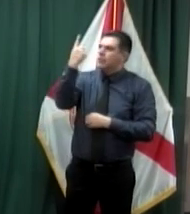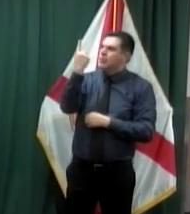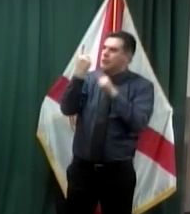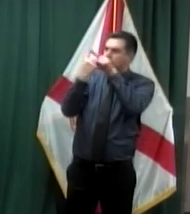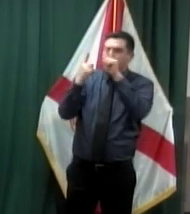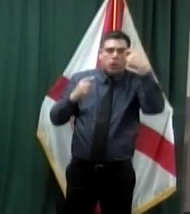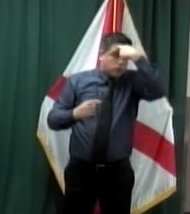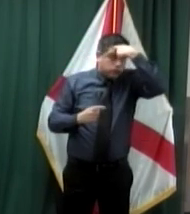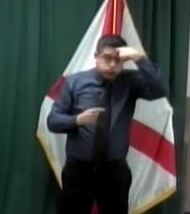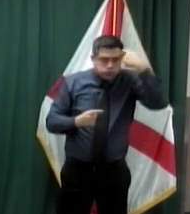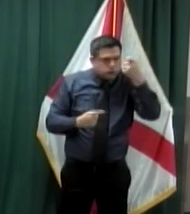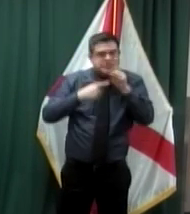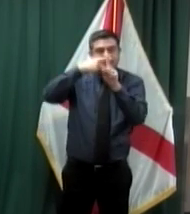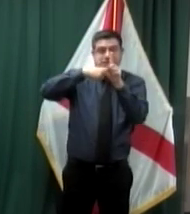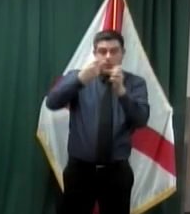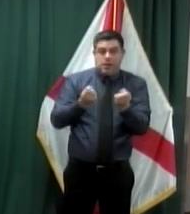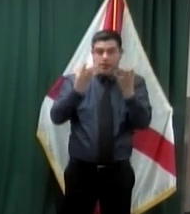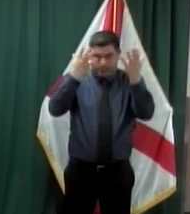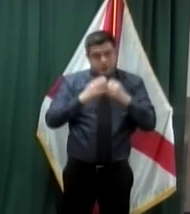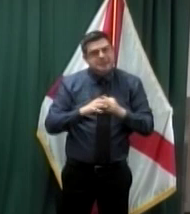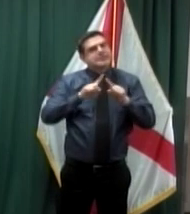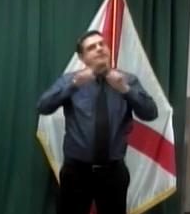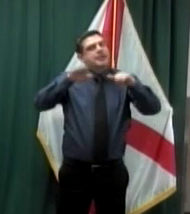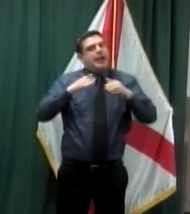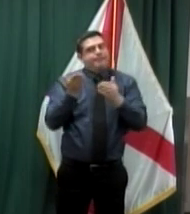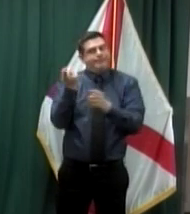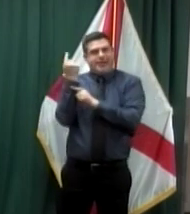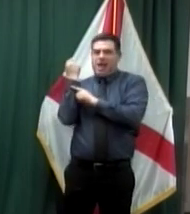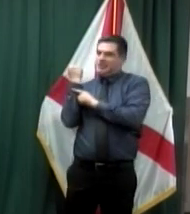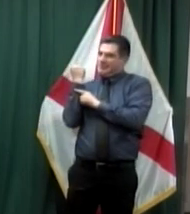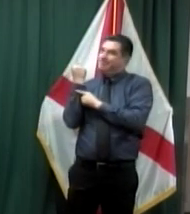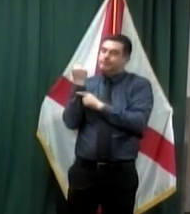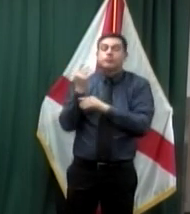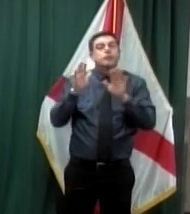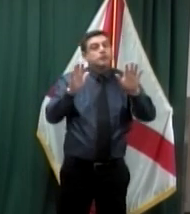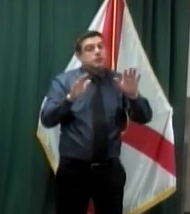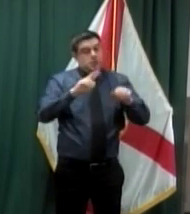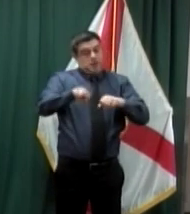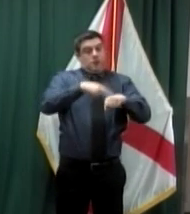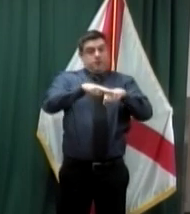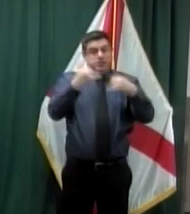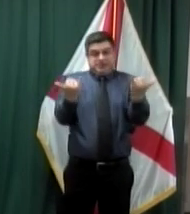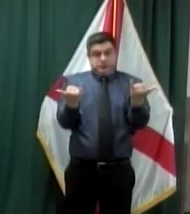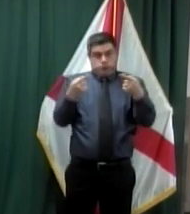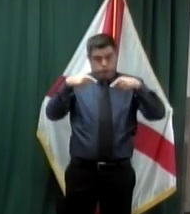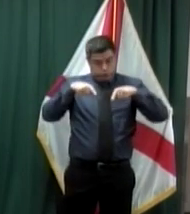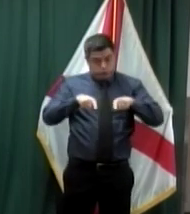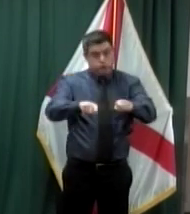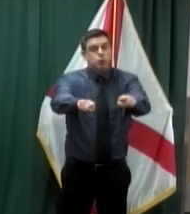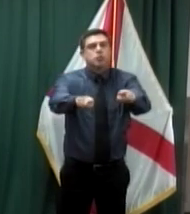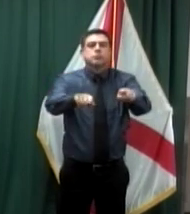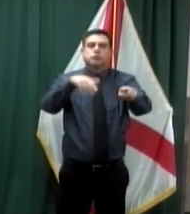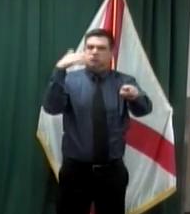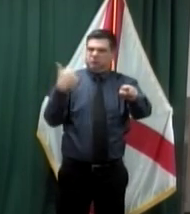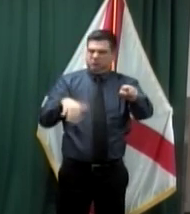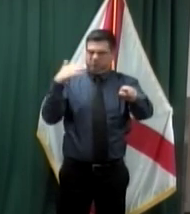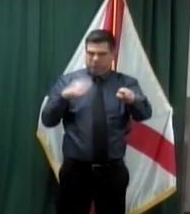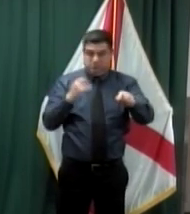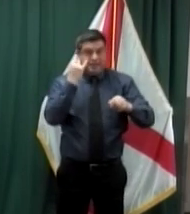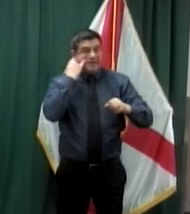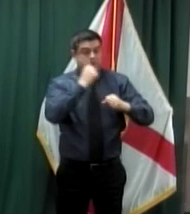past. Social distancing, of course, will be monitored during the entire activation of the sheltering